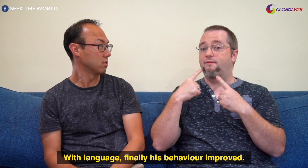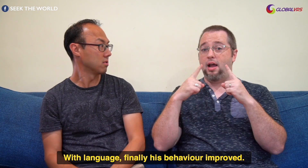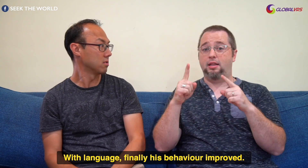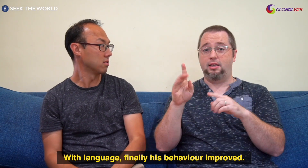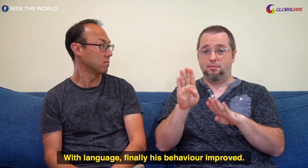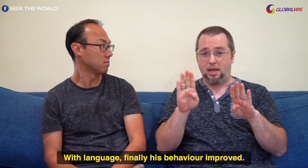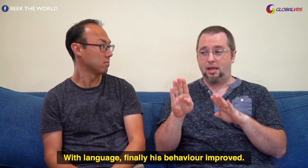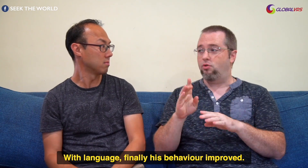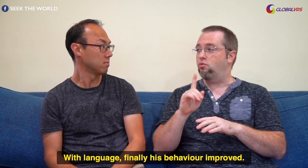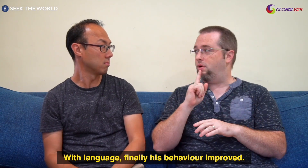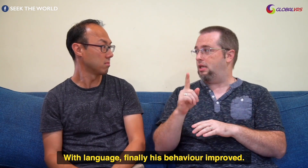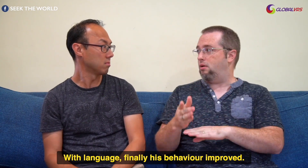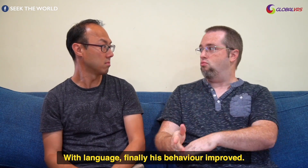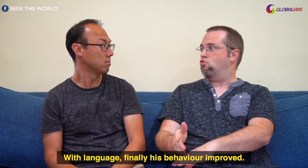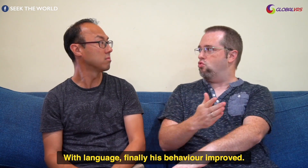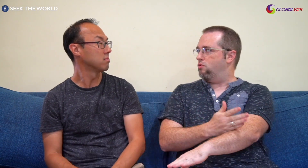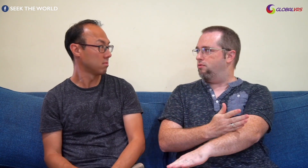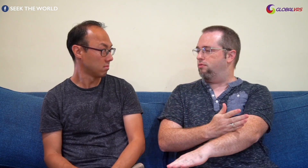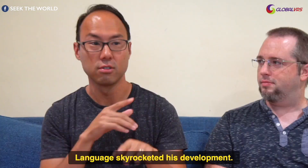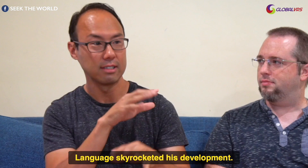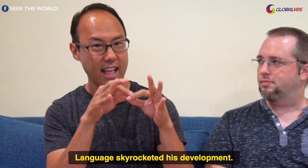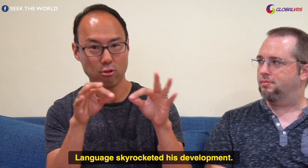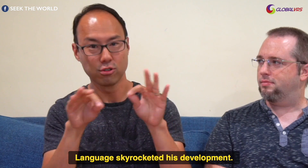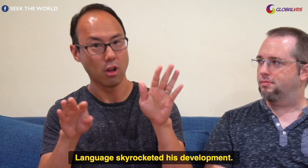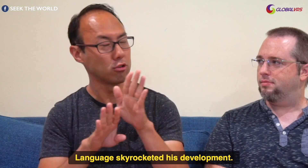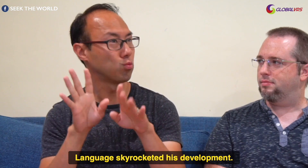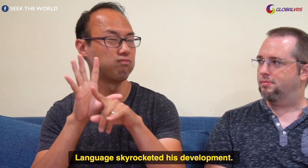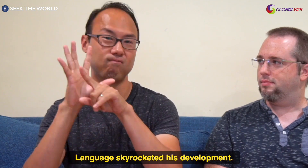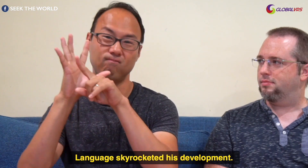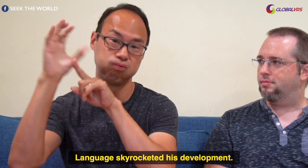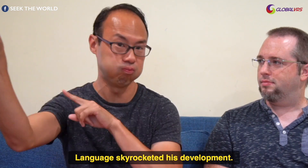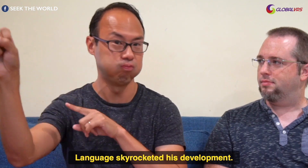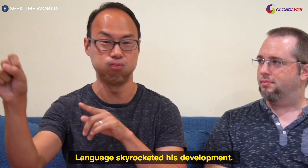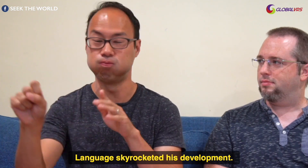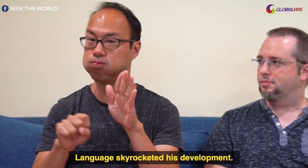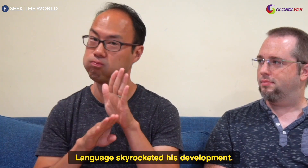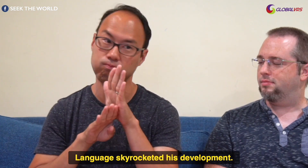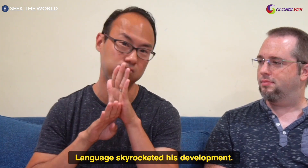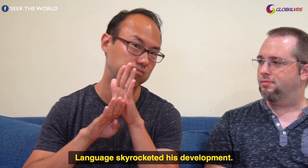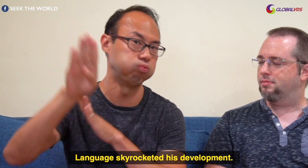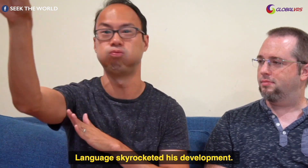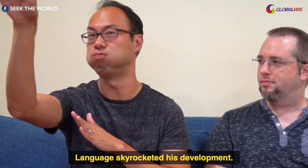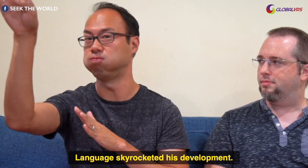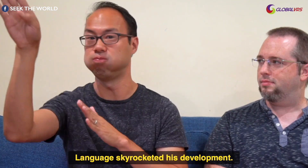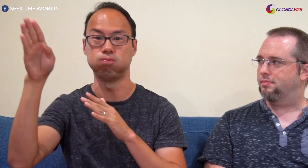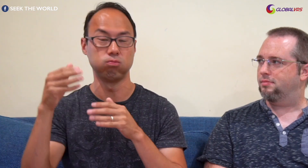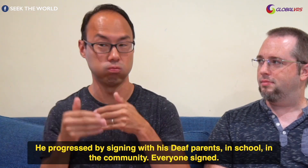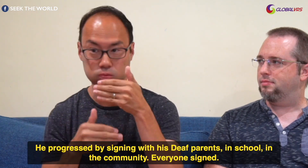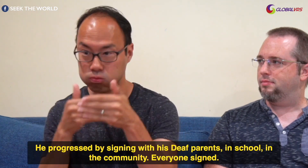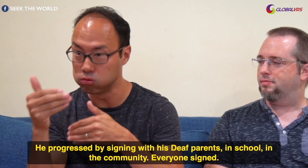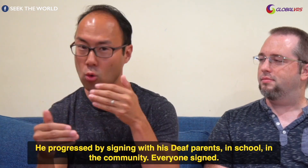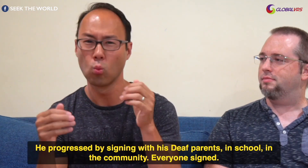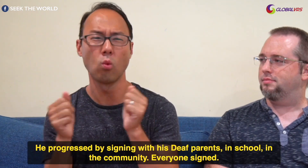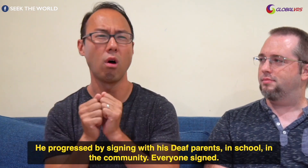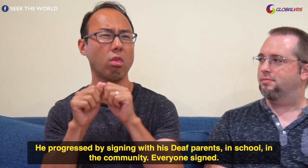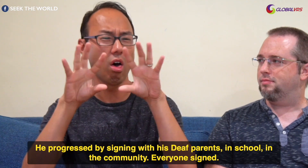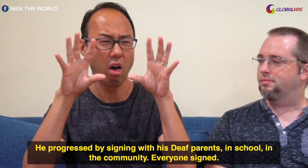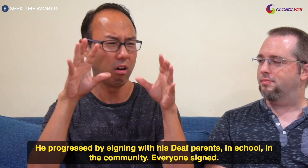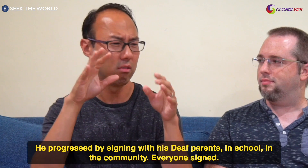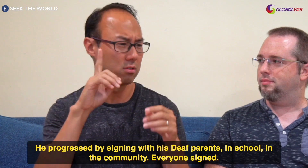With language, finally his behavior really improved. Yes, his language development just skyrocketed. He progressed